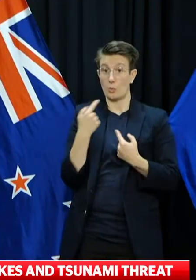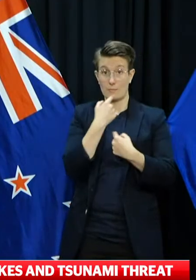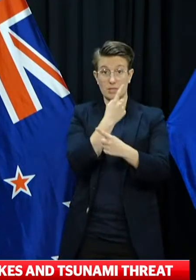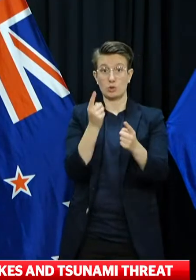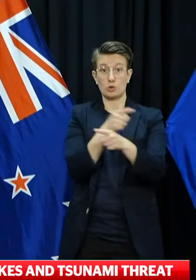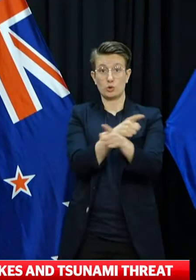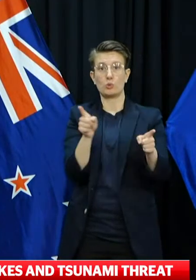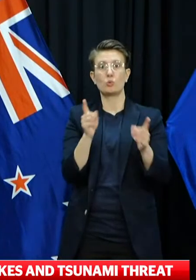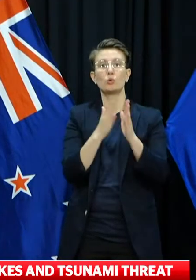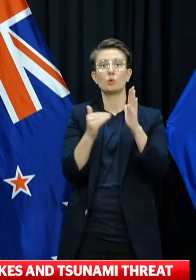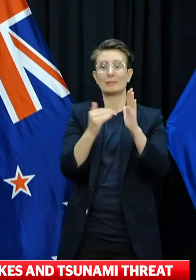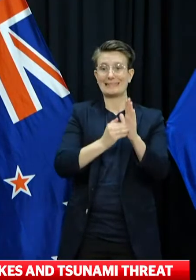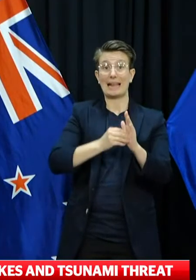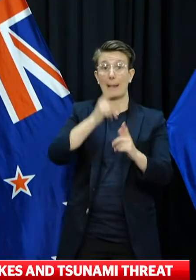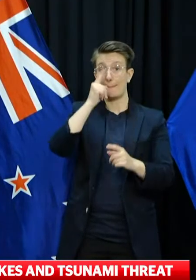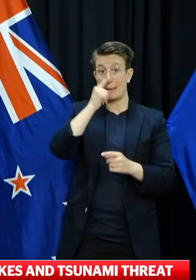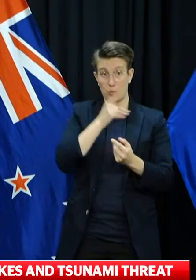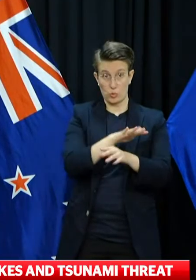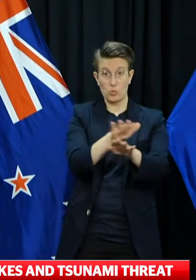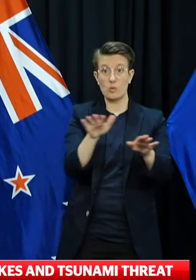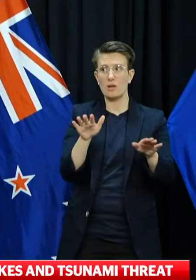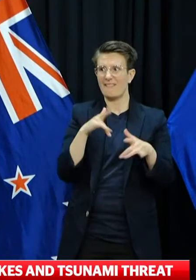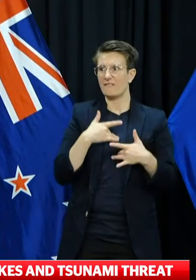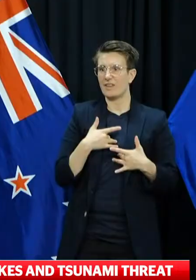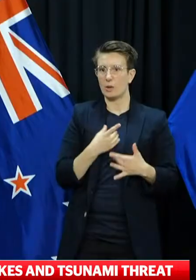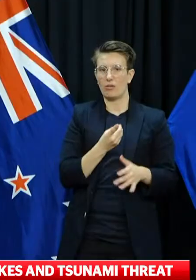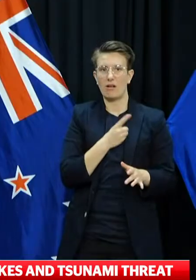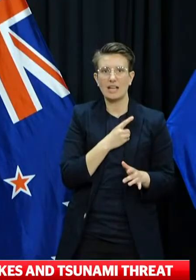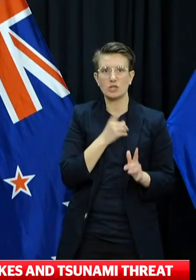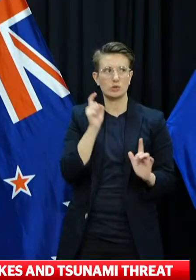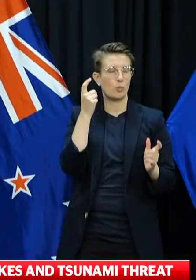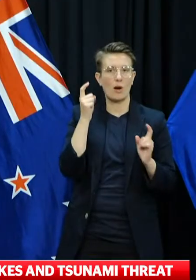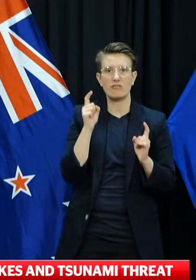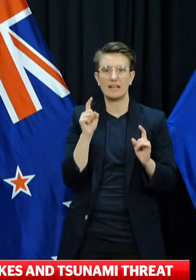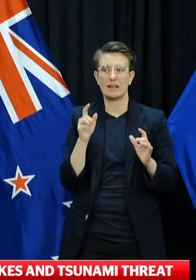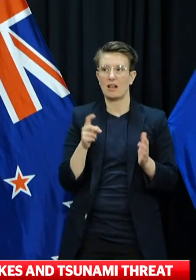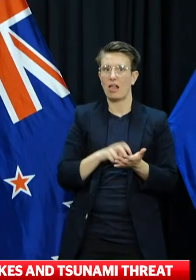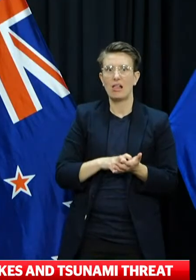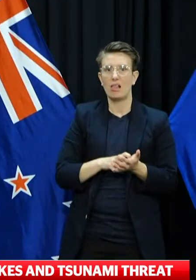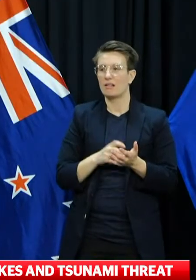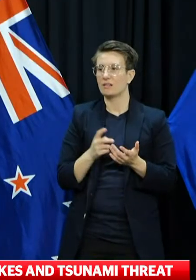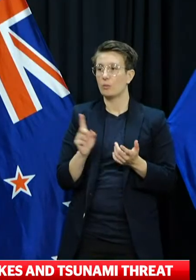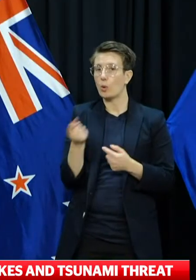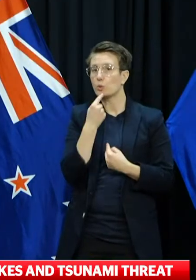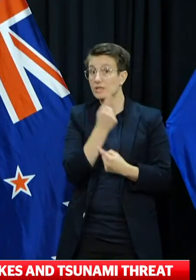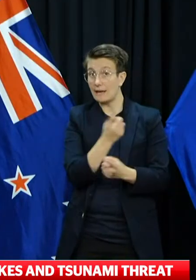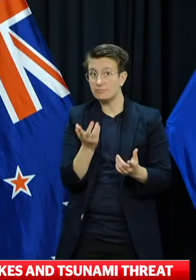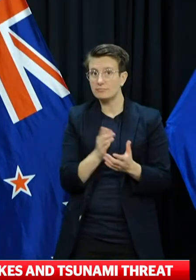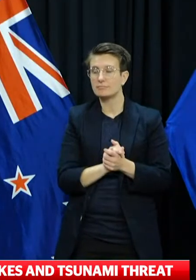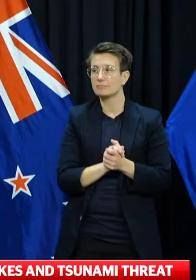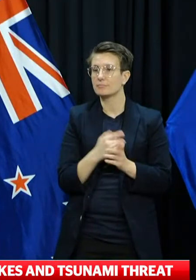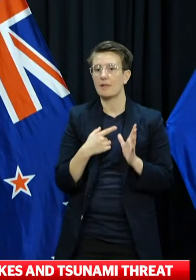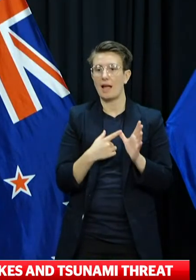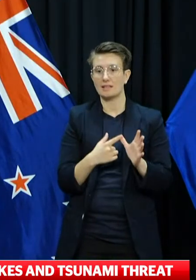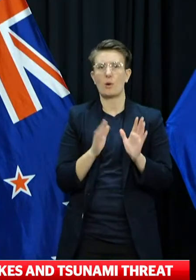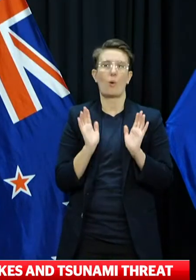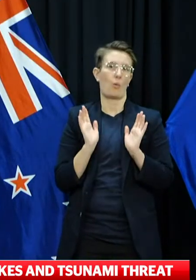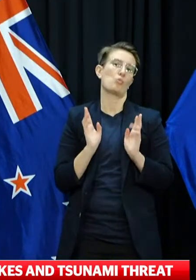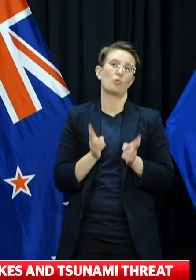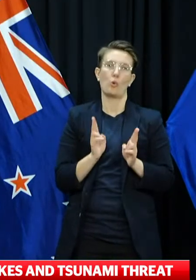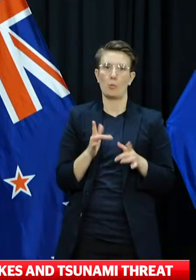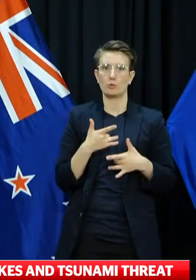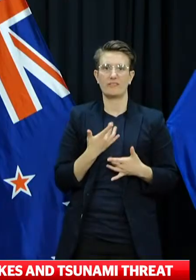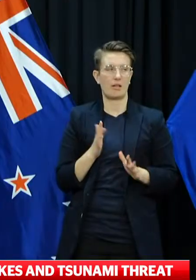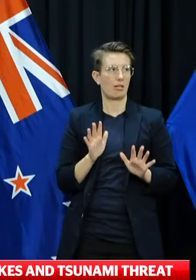Kiwis who are feeling really anxious, who are feeling really worried about this, what do you say to them? Yeah, I think, look, that's absolutely natural to feel at the